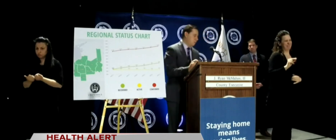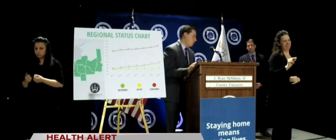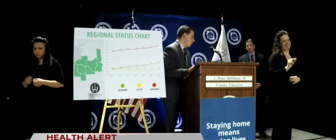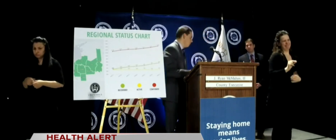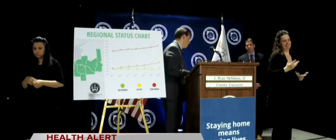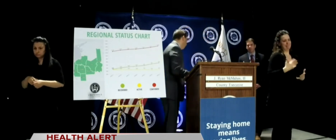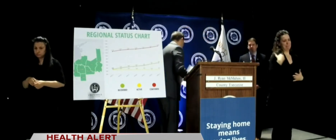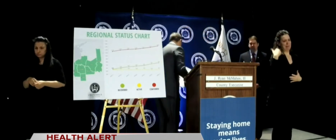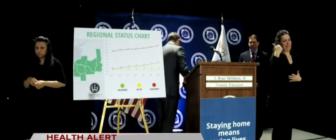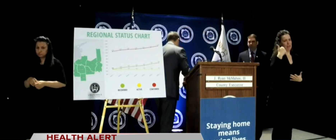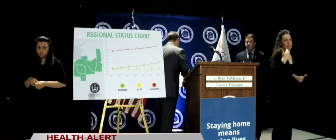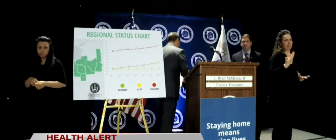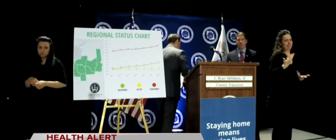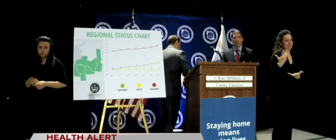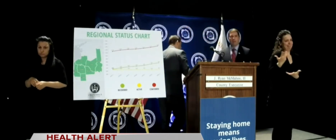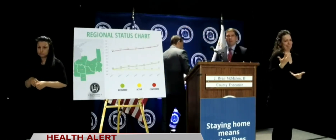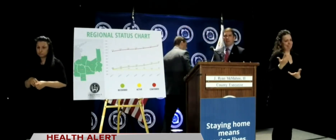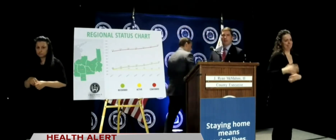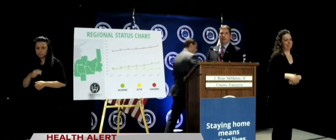well.